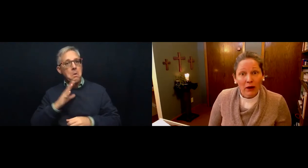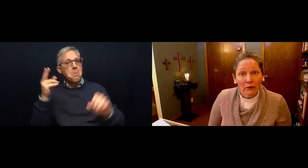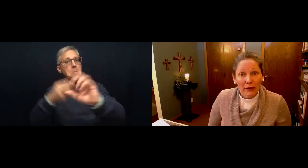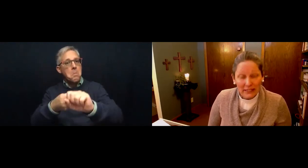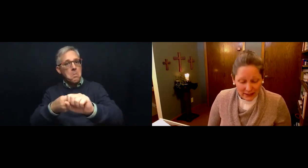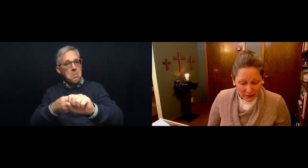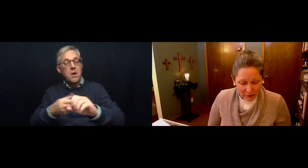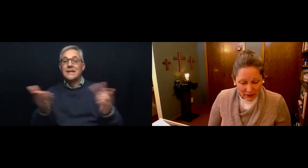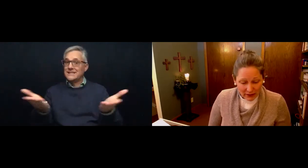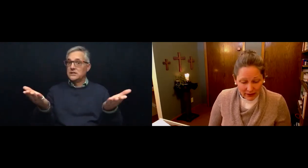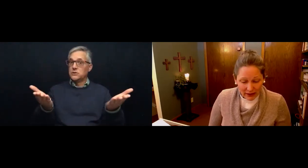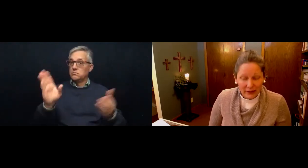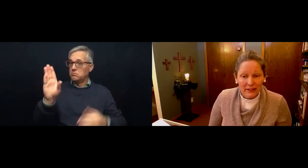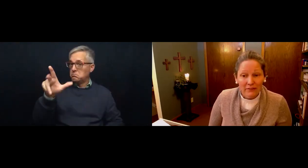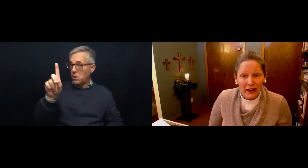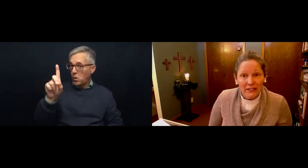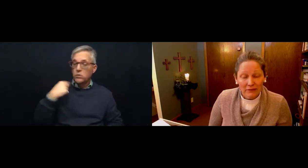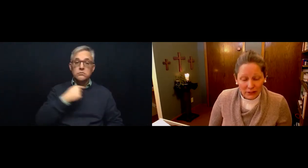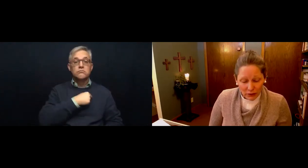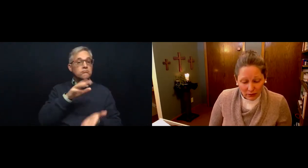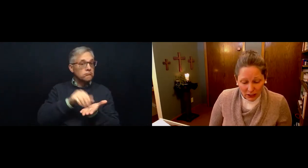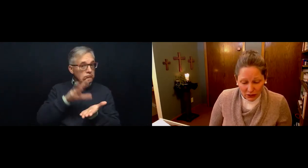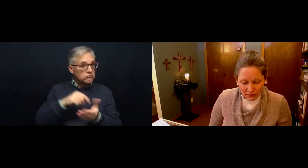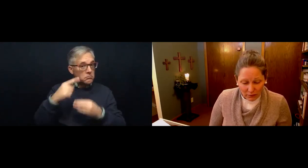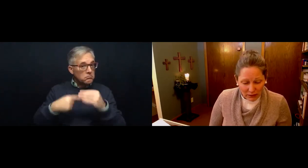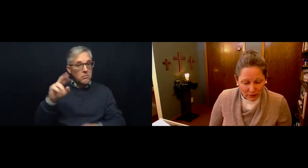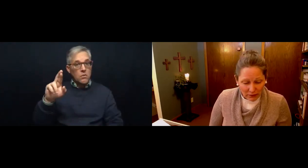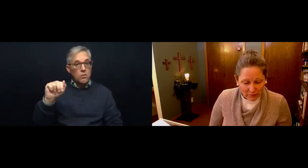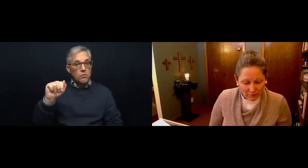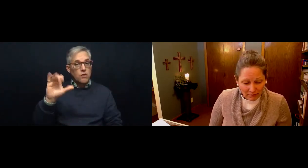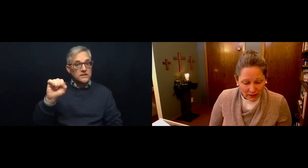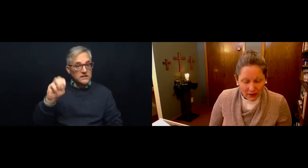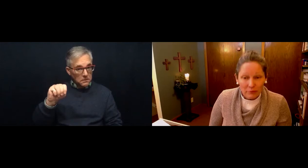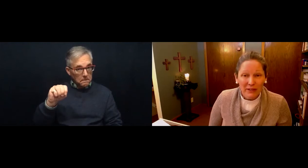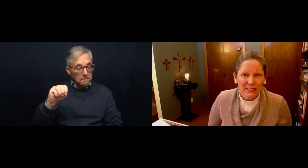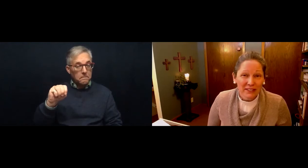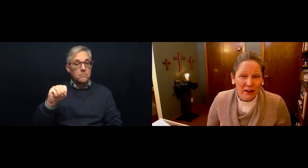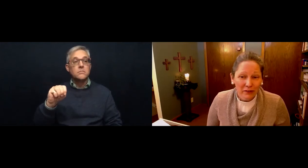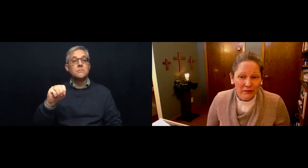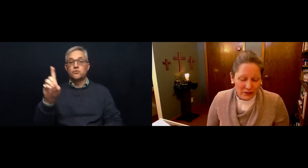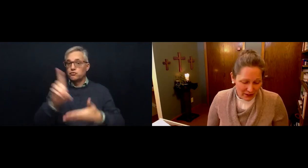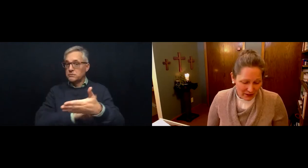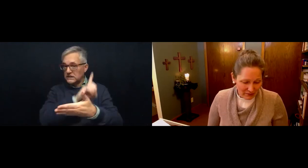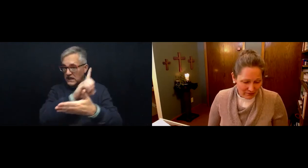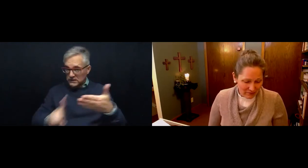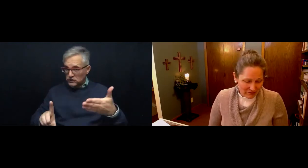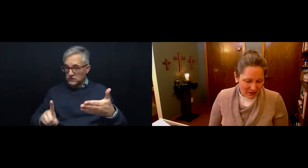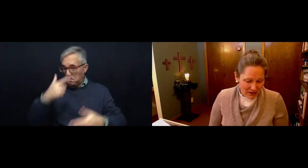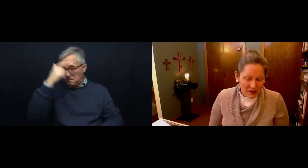learning about racism and the effects of discrimination for people because of the color of their